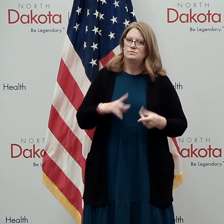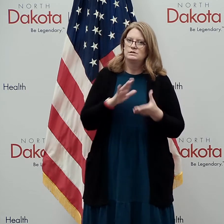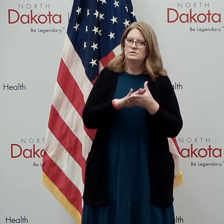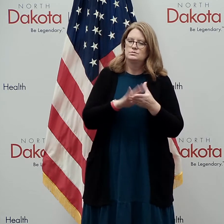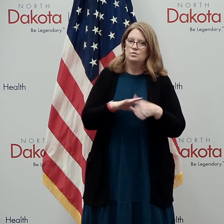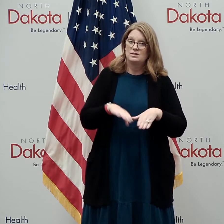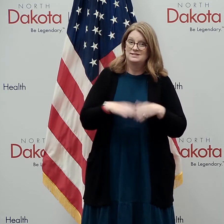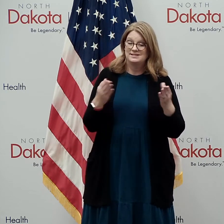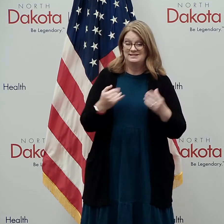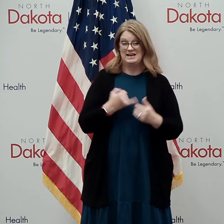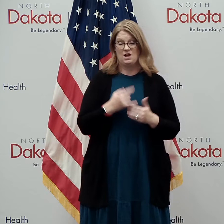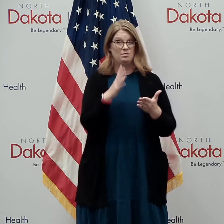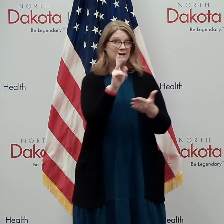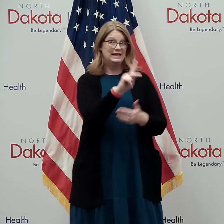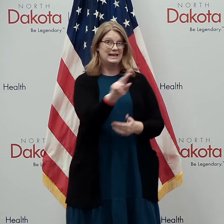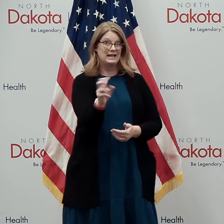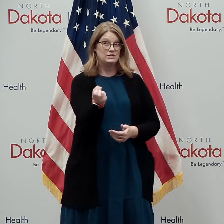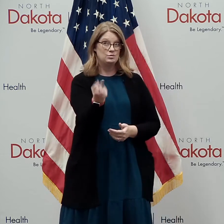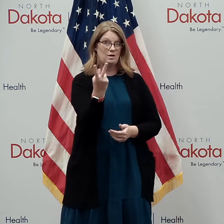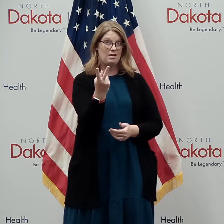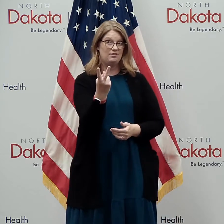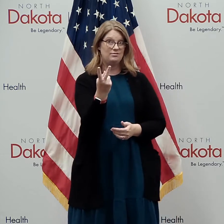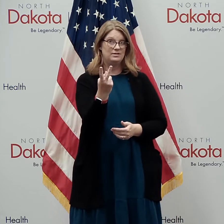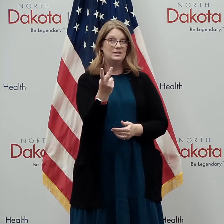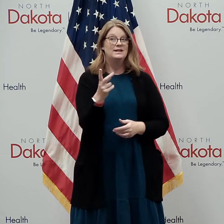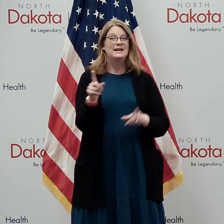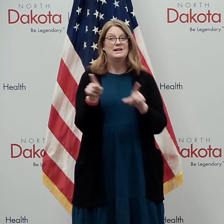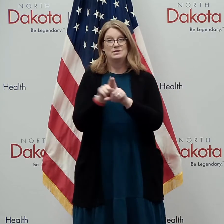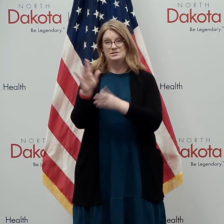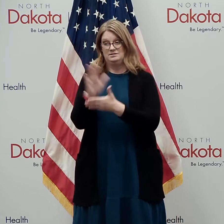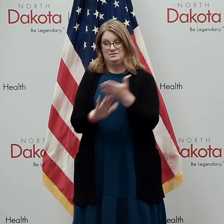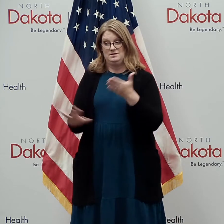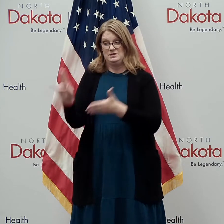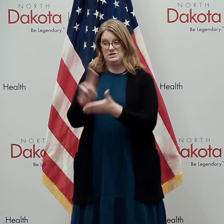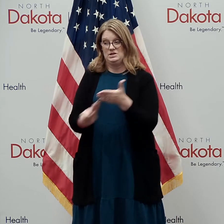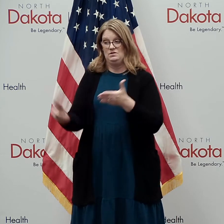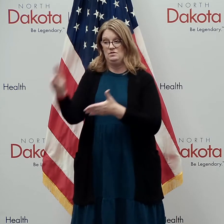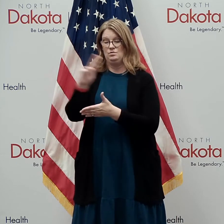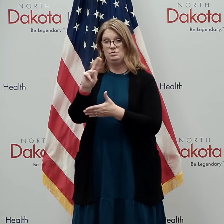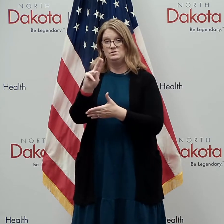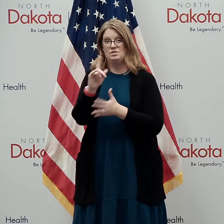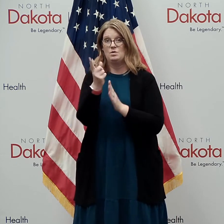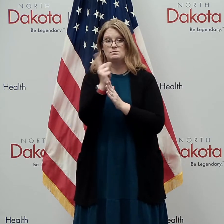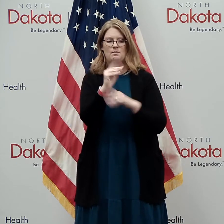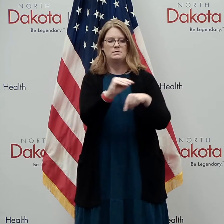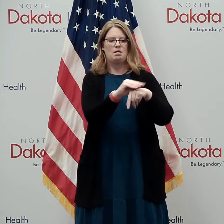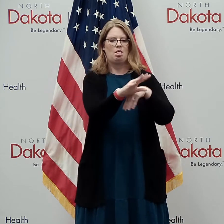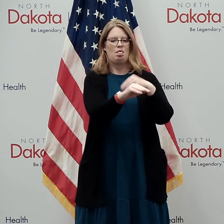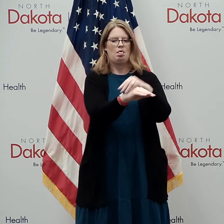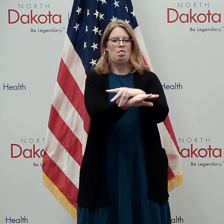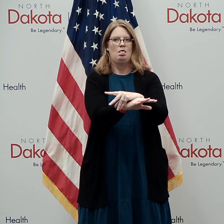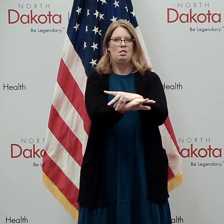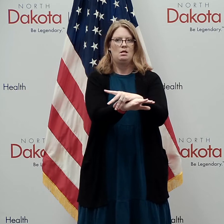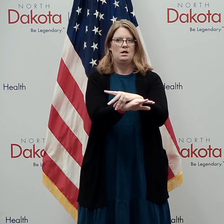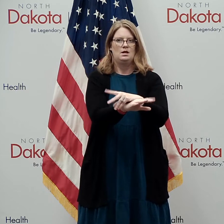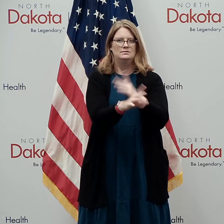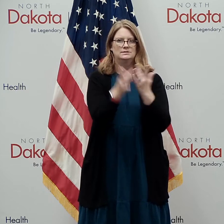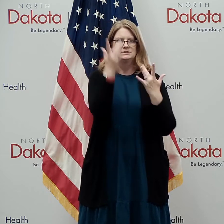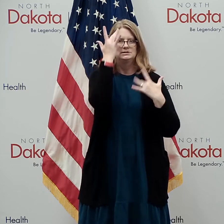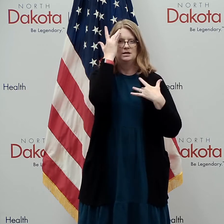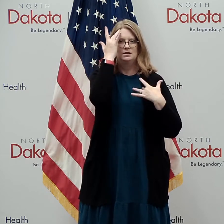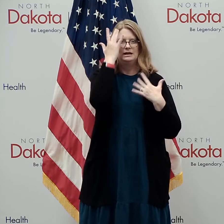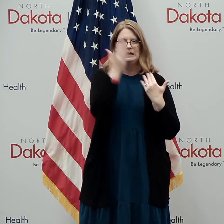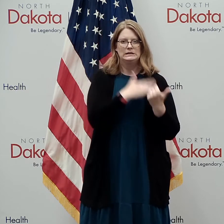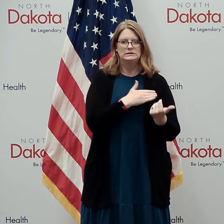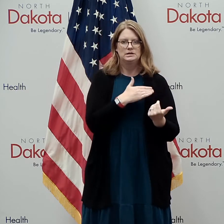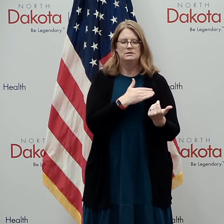into K-12 and get back into higher education, we're adding more transmissible moments back into to everyday life in North Dakota. And with